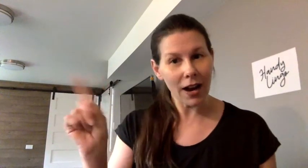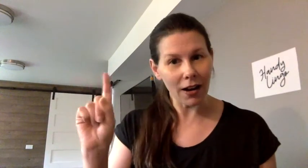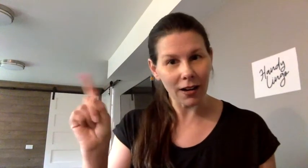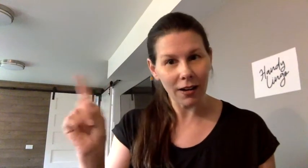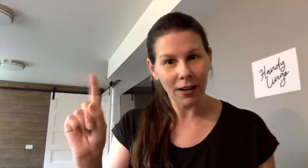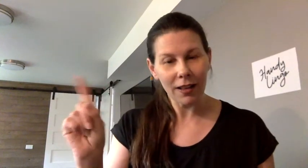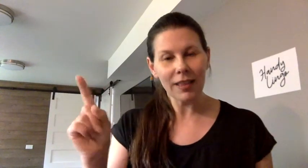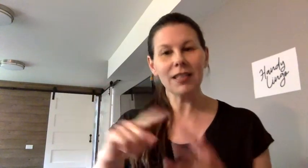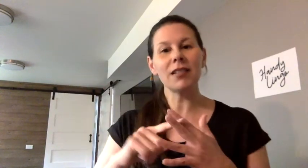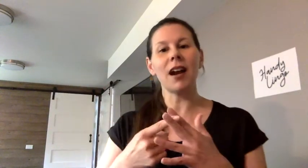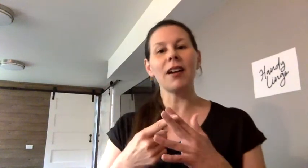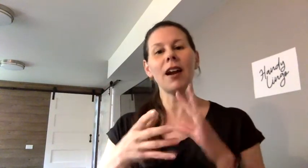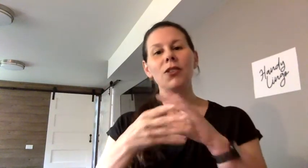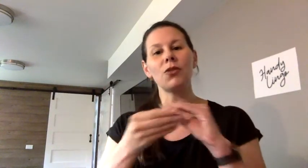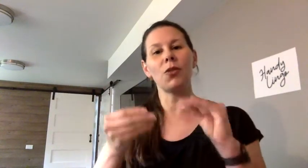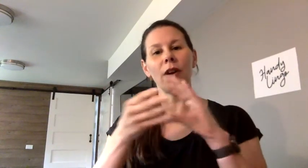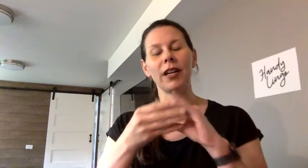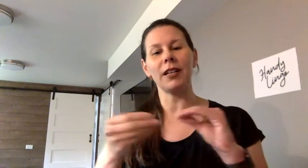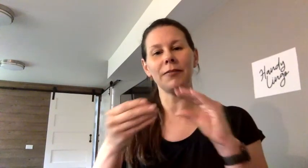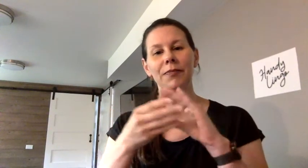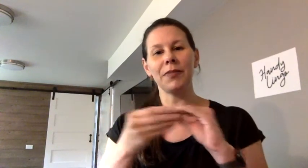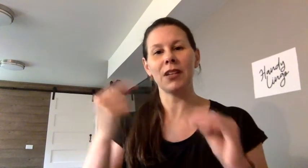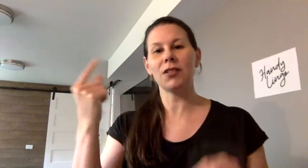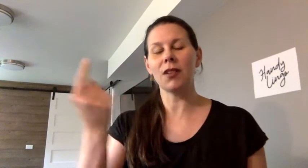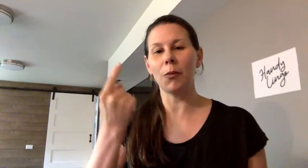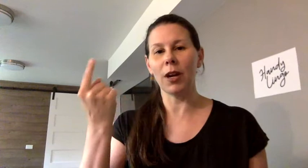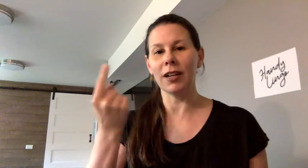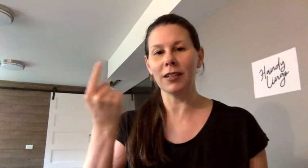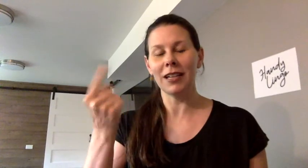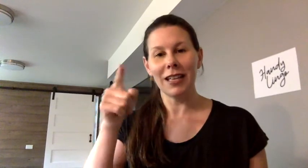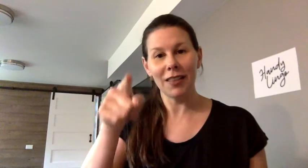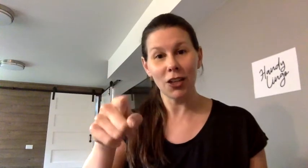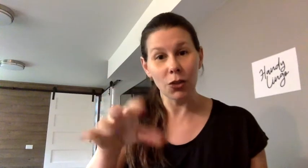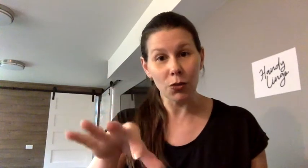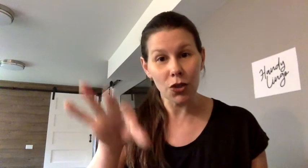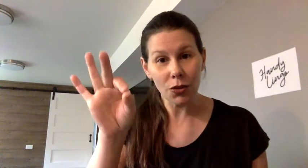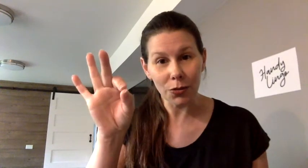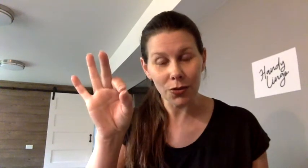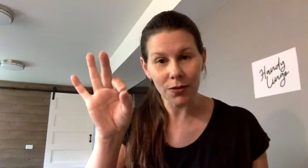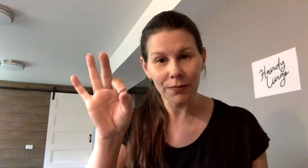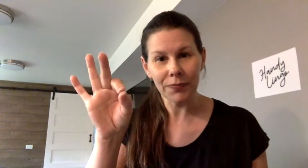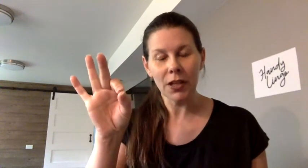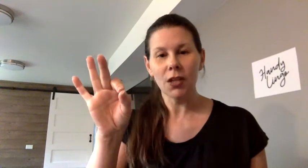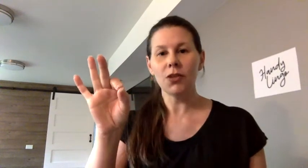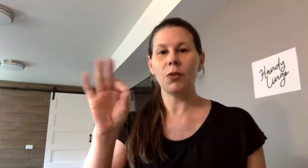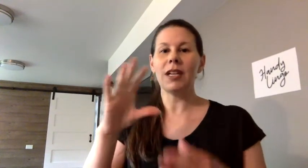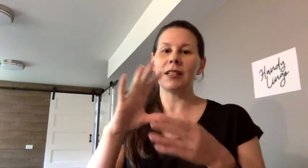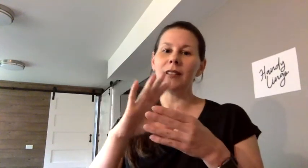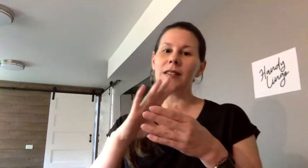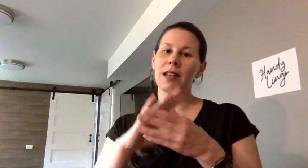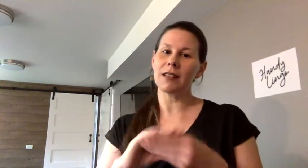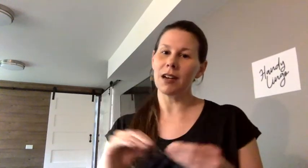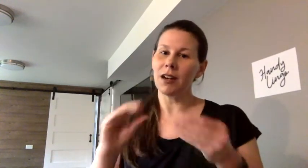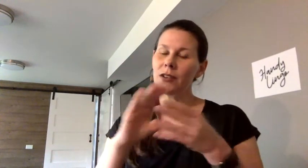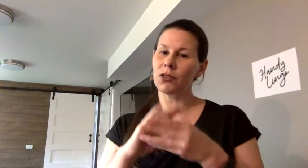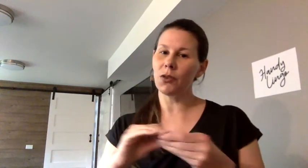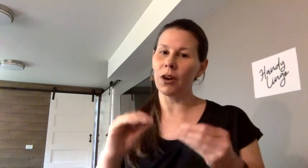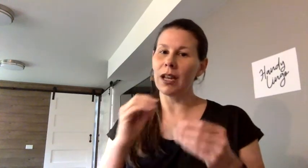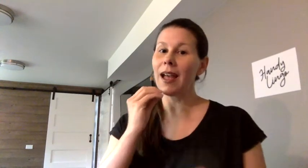where? Let's start our story somewhere that you choose. So we can start our story at